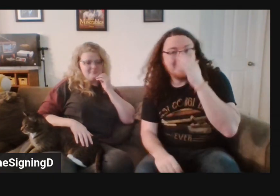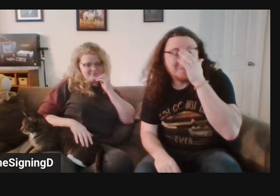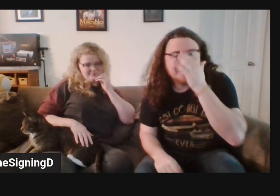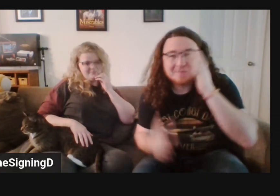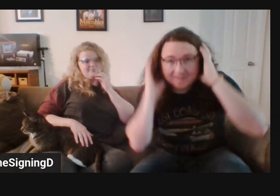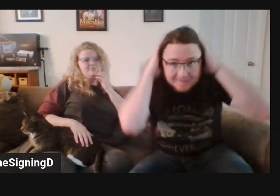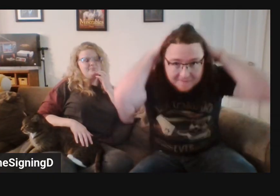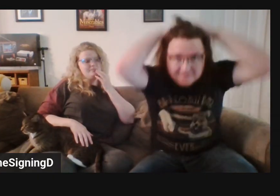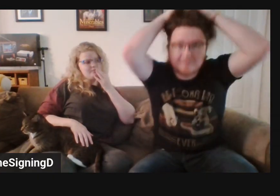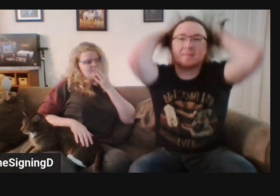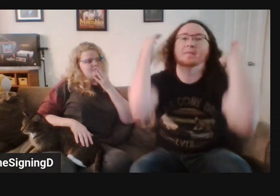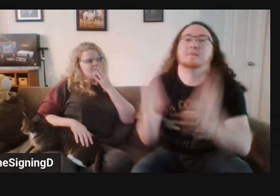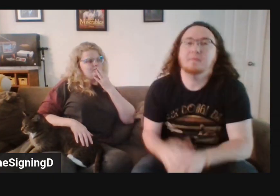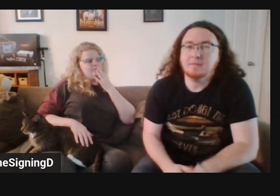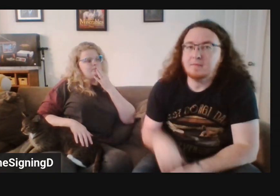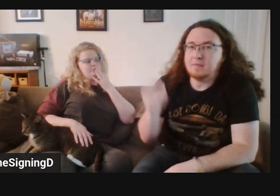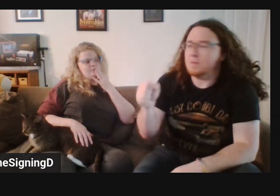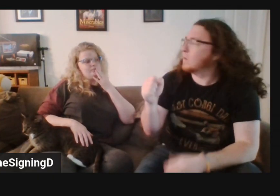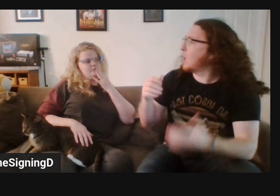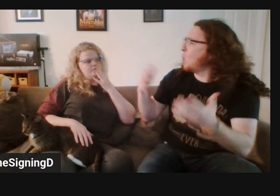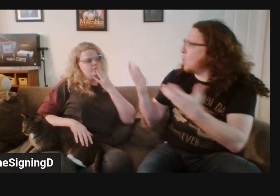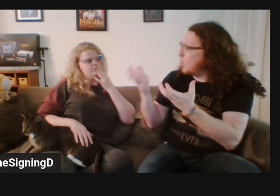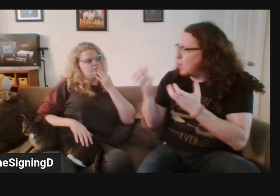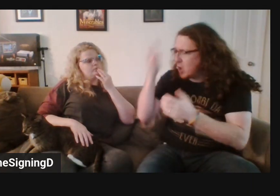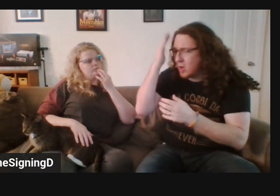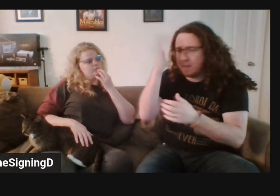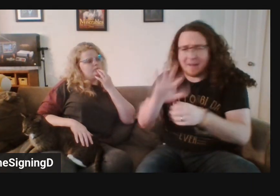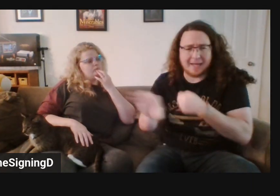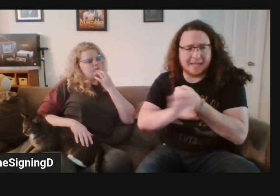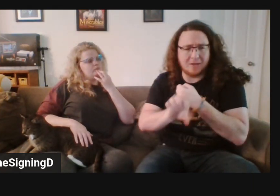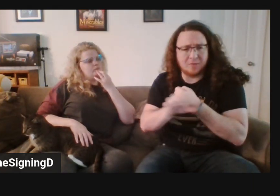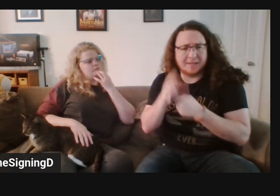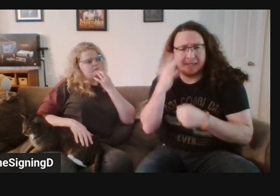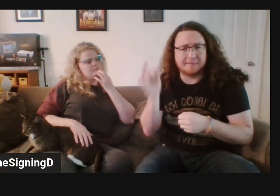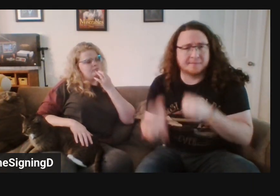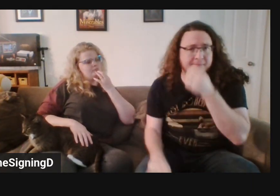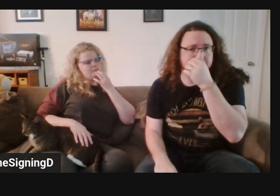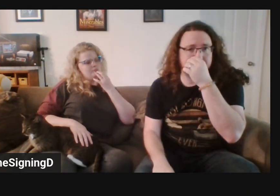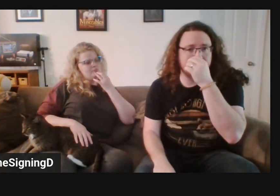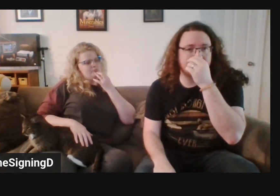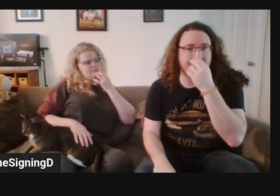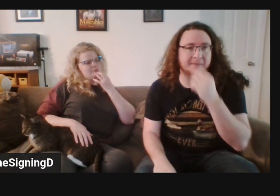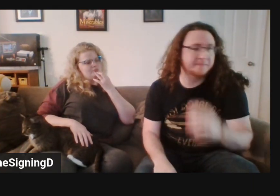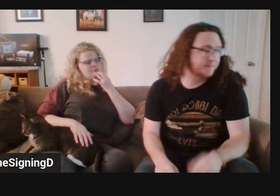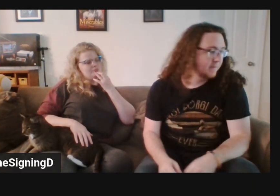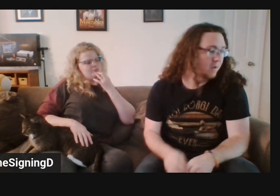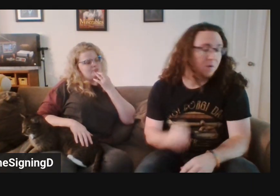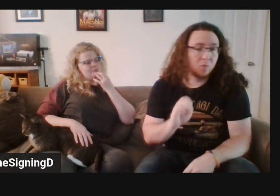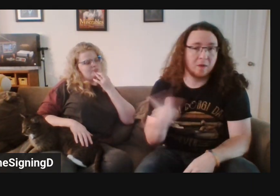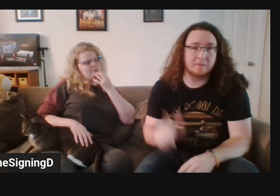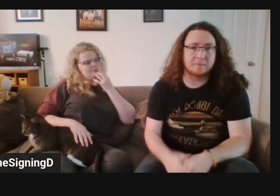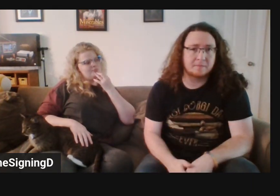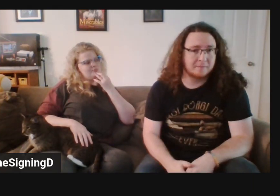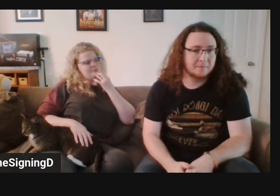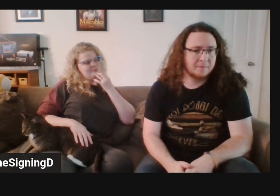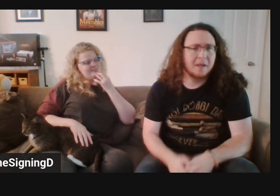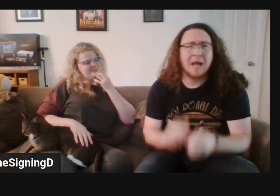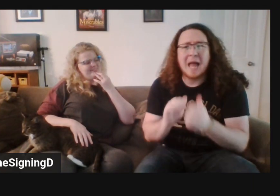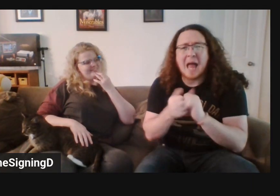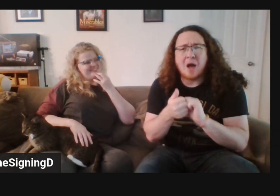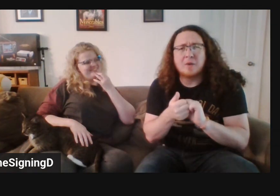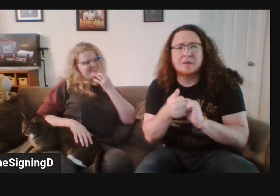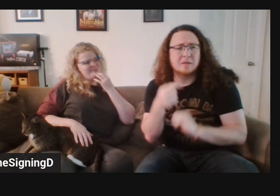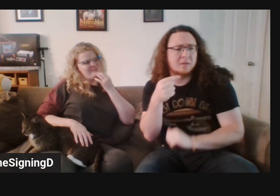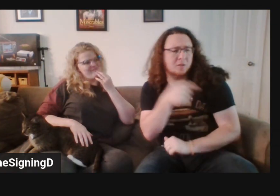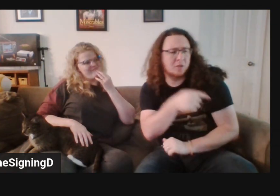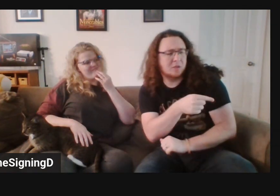Yeah. What do you want to know about Eowyn, Kat? Oh, well, how did he